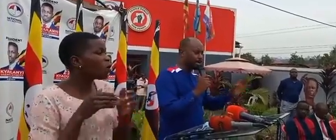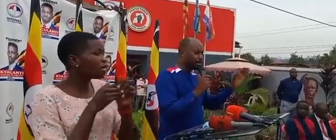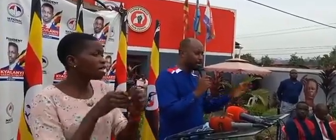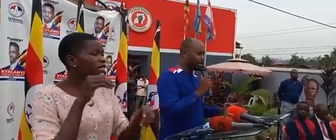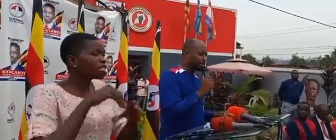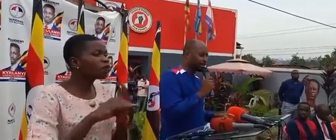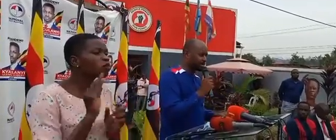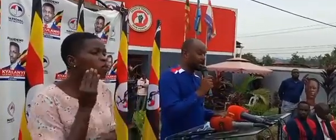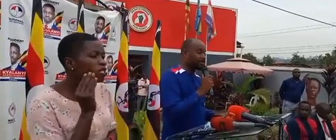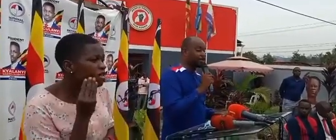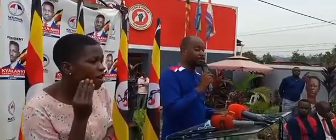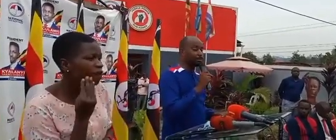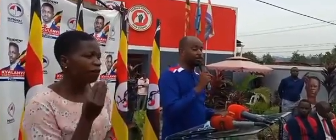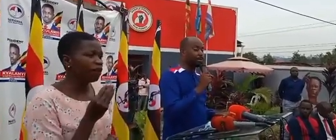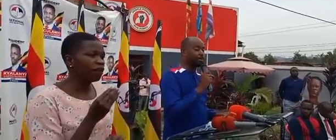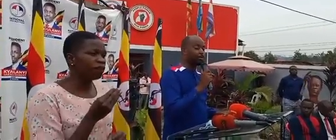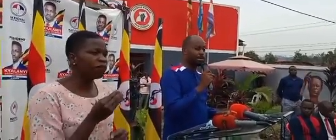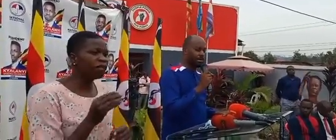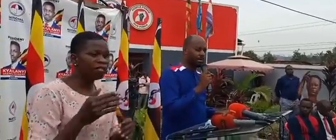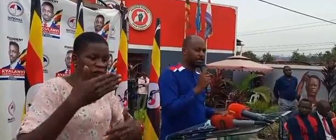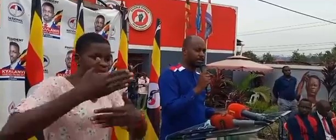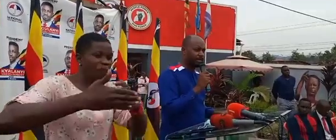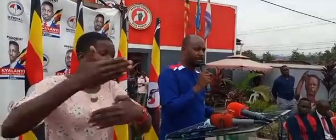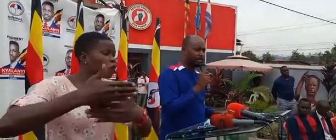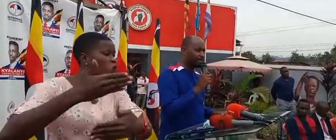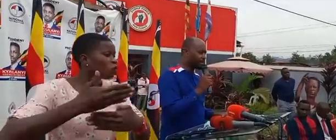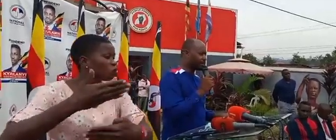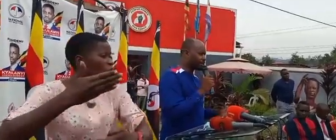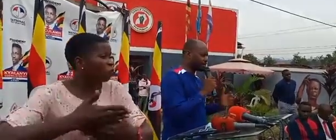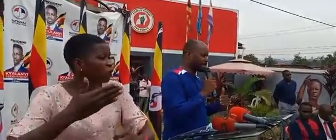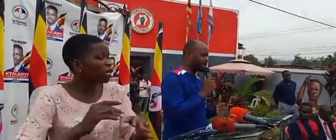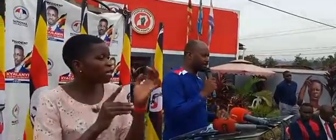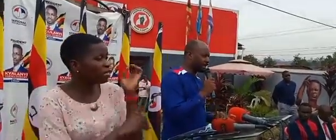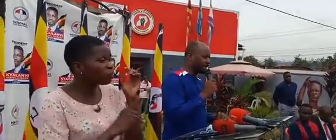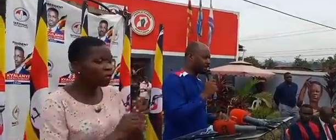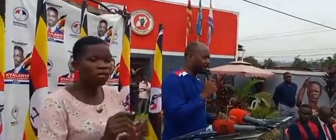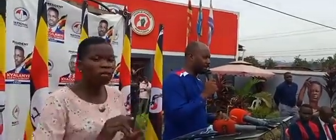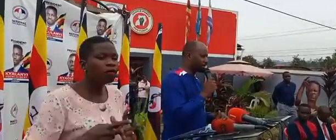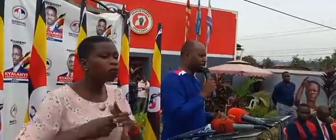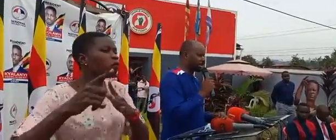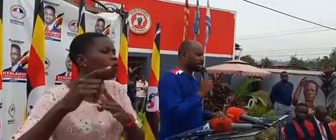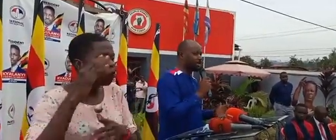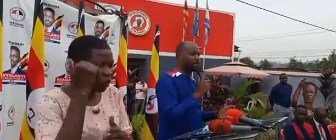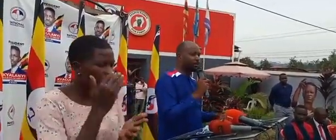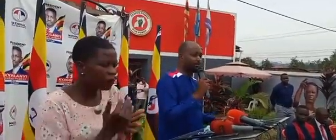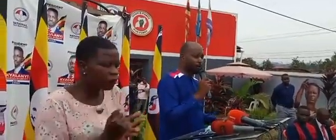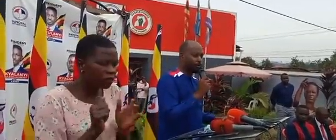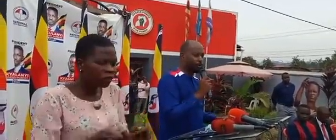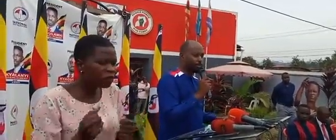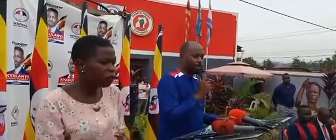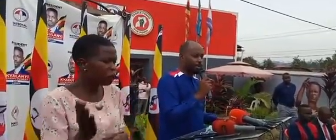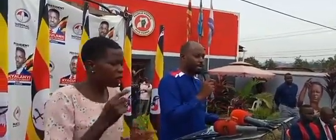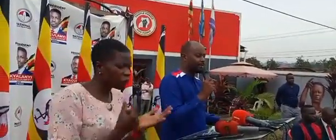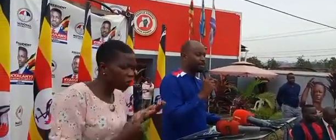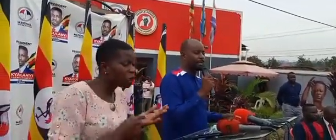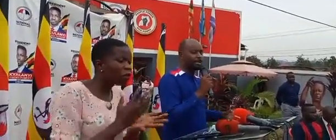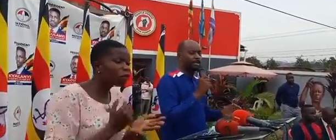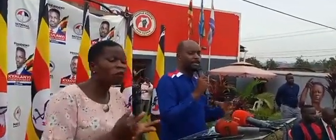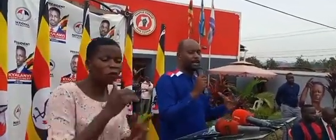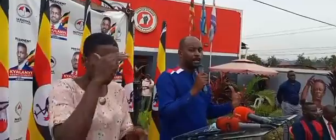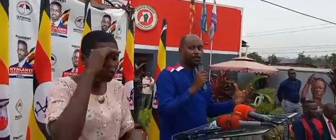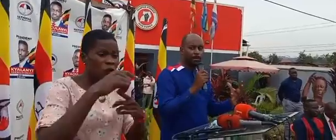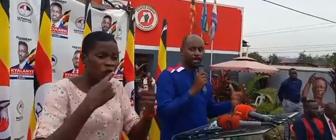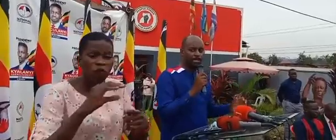and other border districts have had to go into exile. They are not able to return to Uganda because they are being looked for. There are very